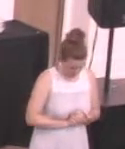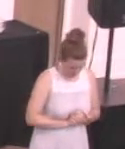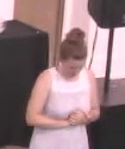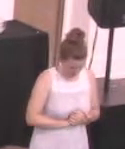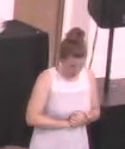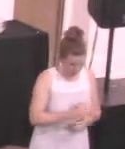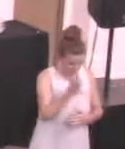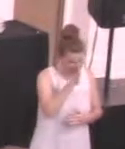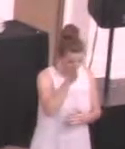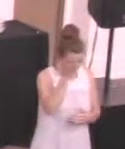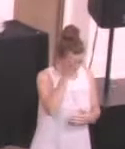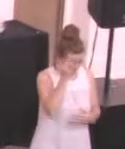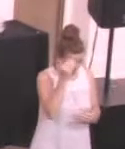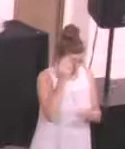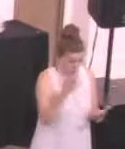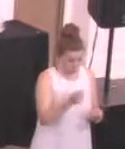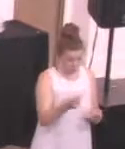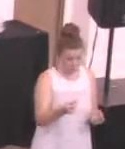did.